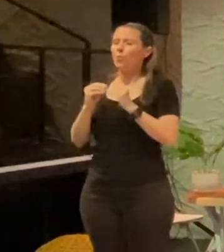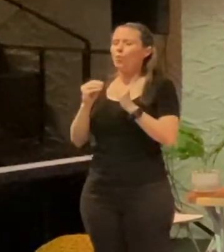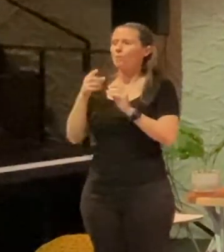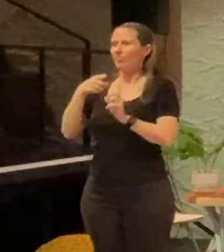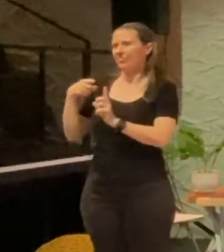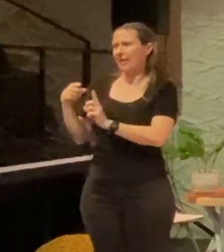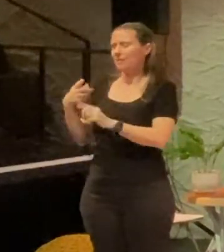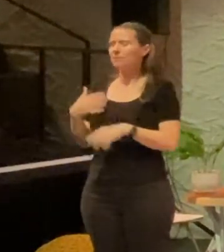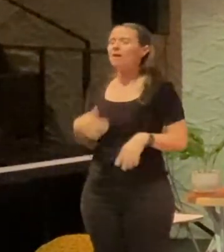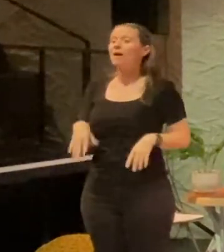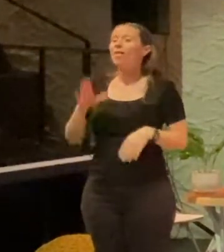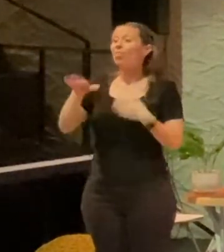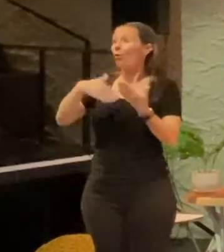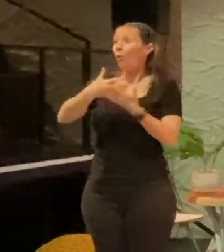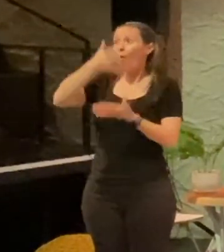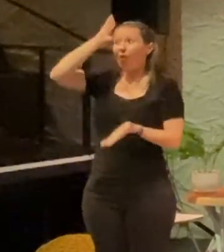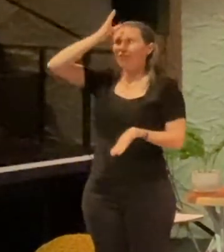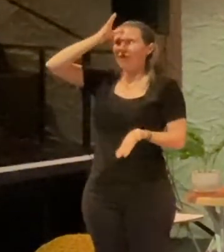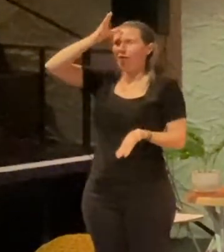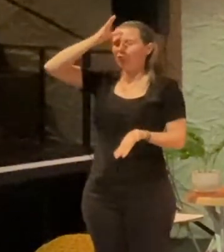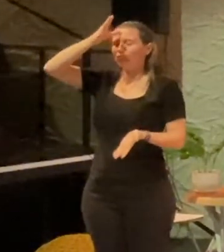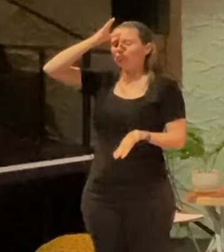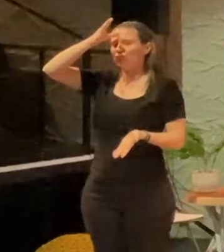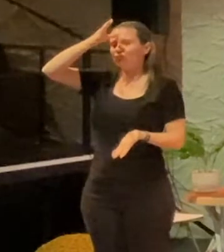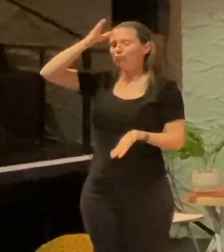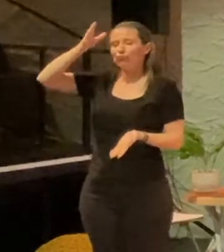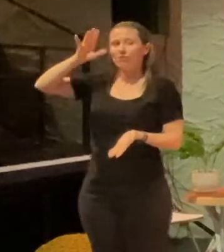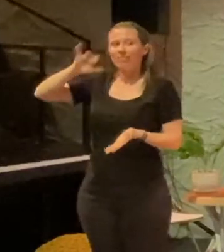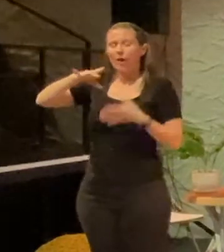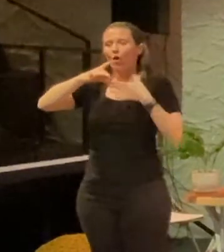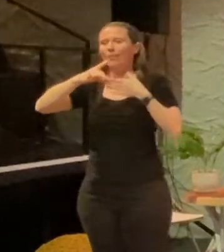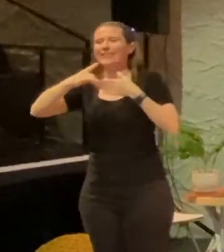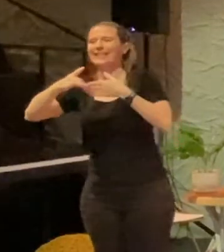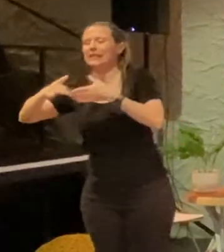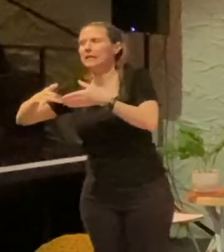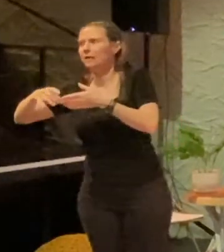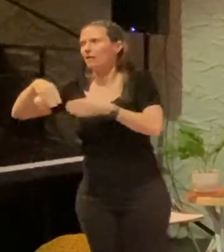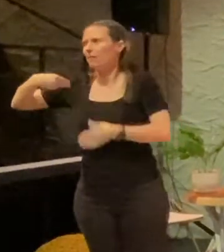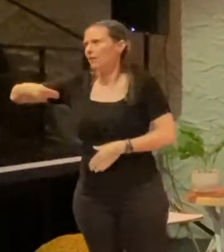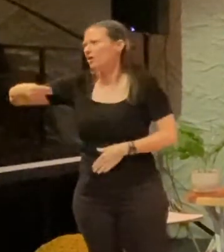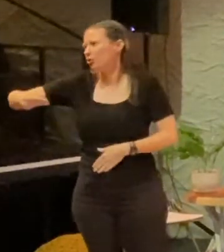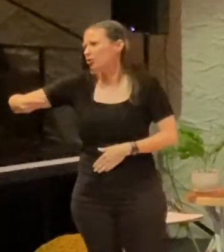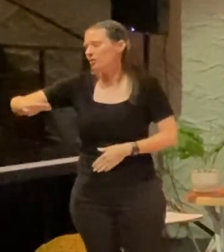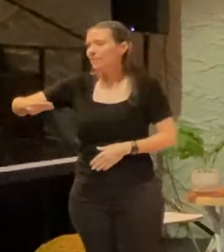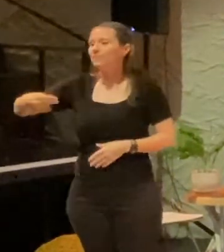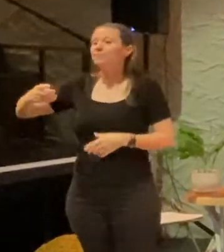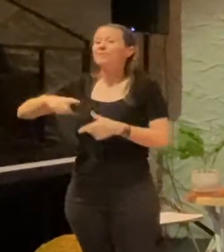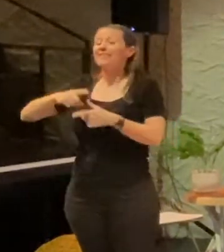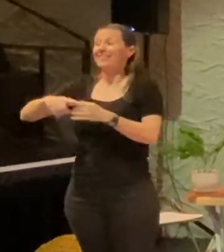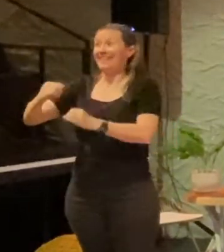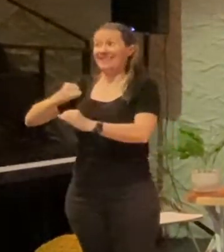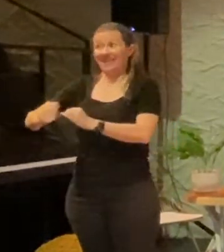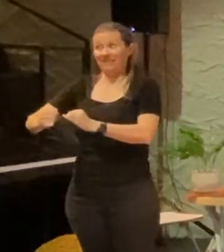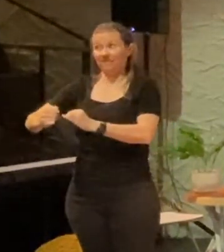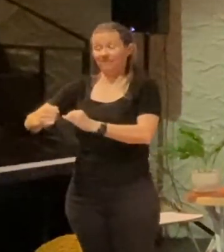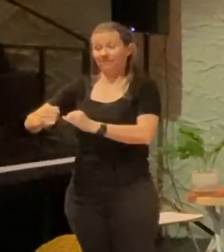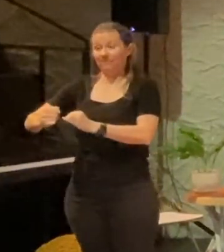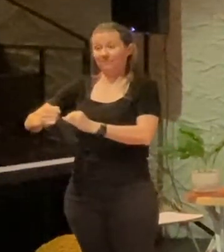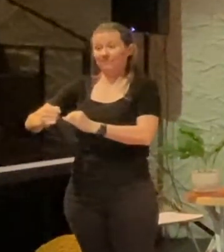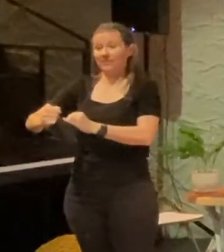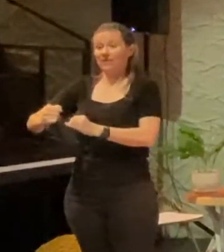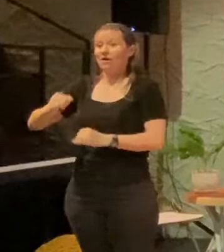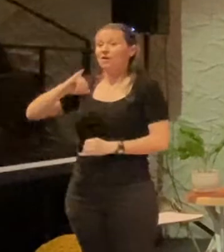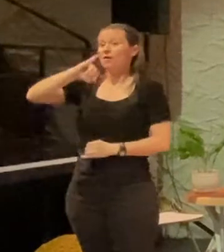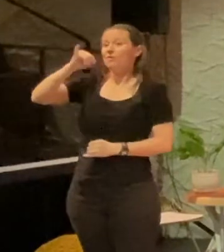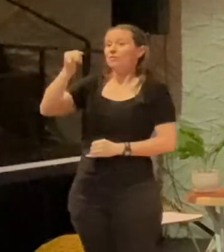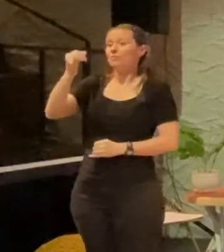One, they're all fathers, essentially, that are leading the lineage at this point. And then we get to the end. And Joseph